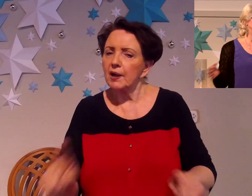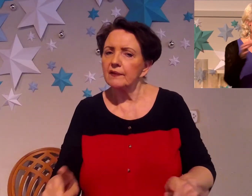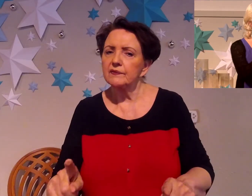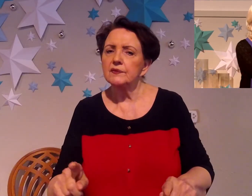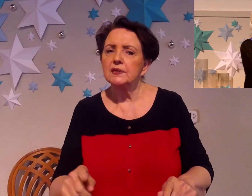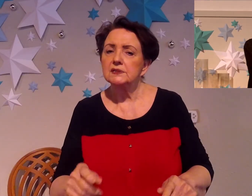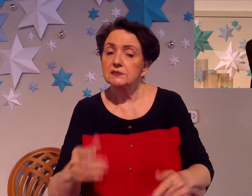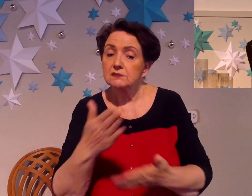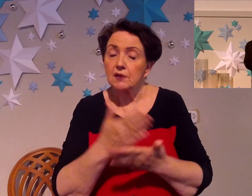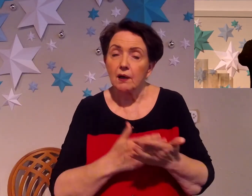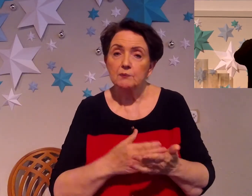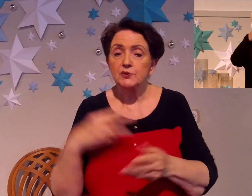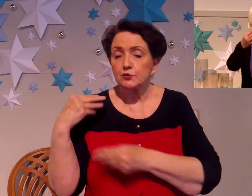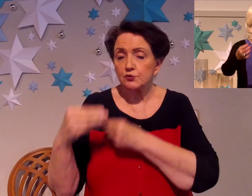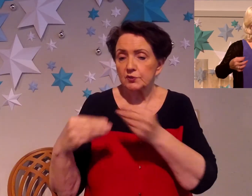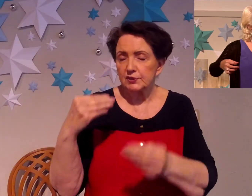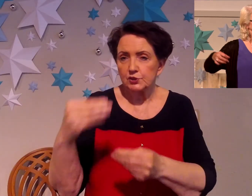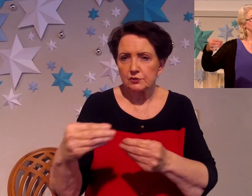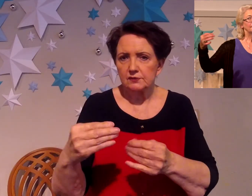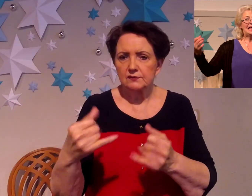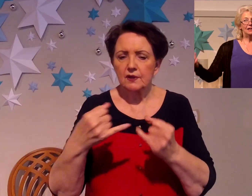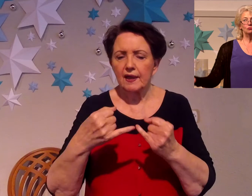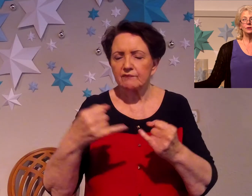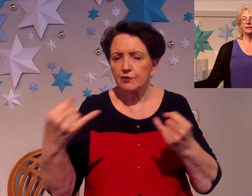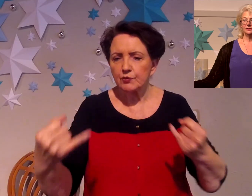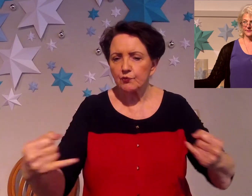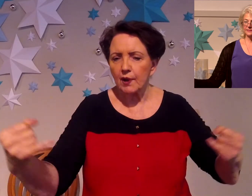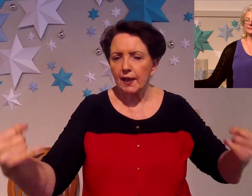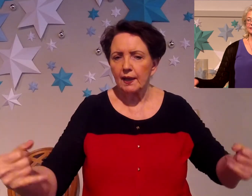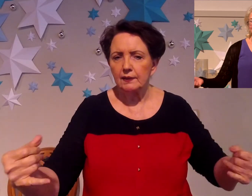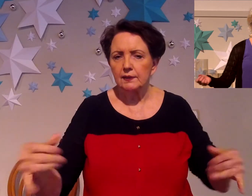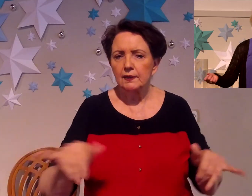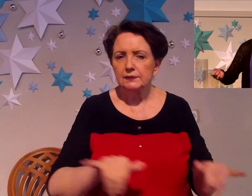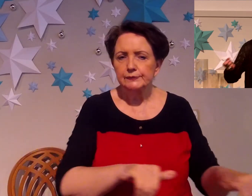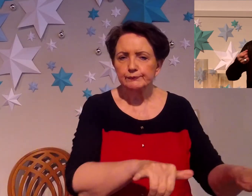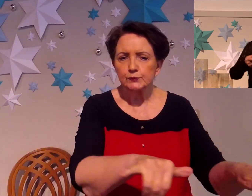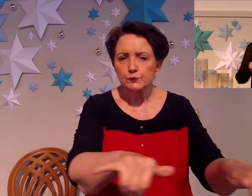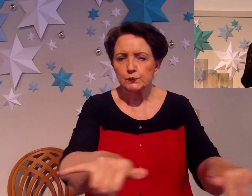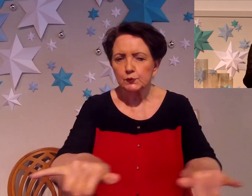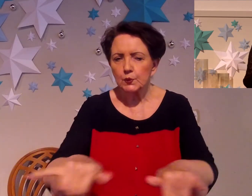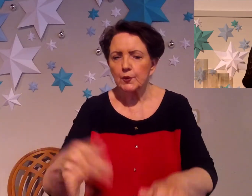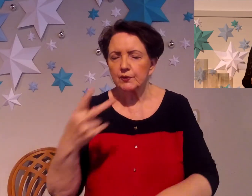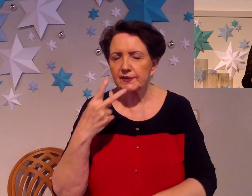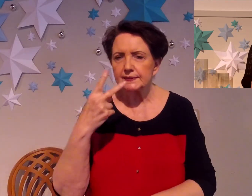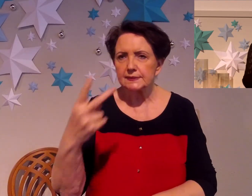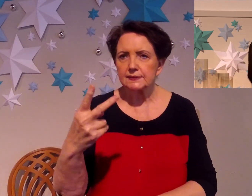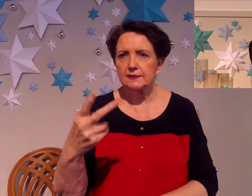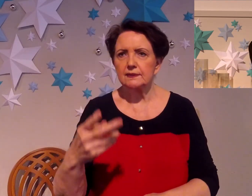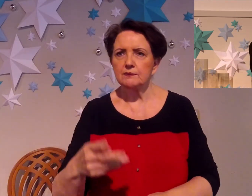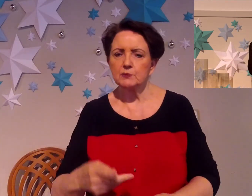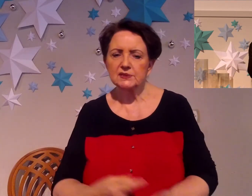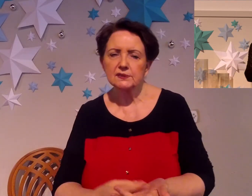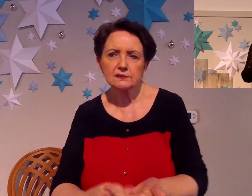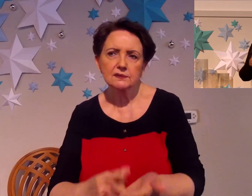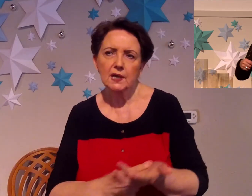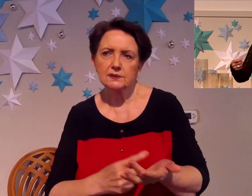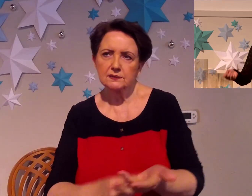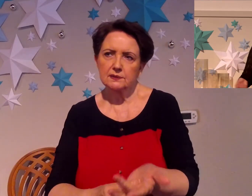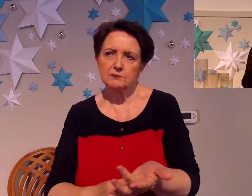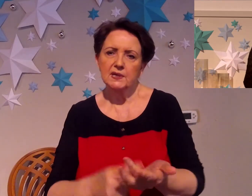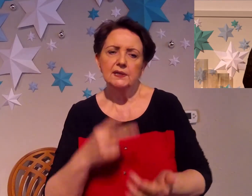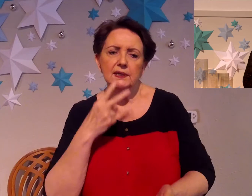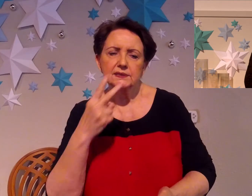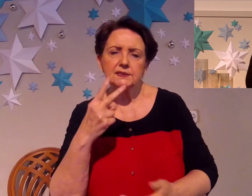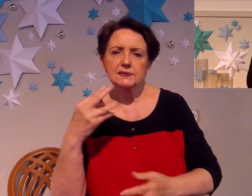that traditions that have been the thread. And we can see them and talk about them and see